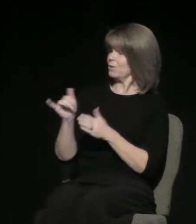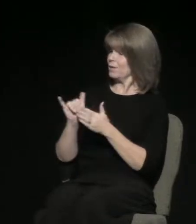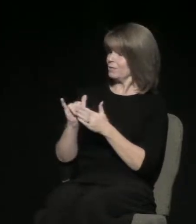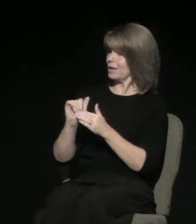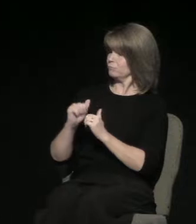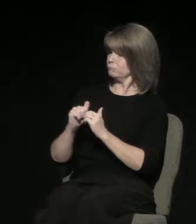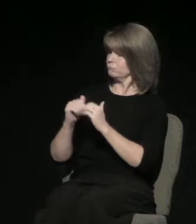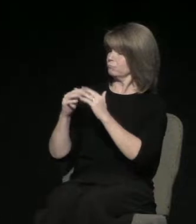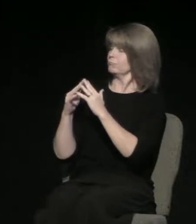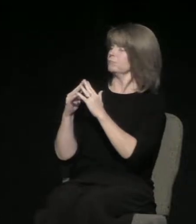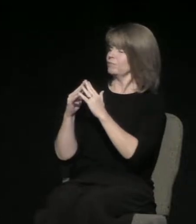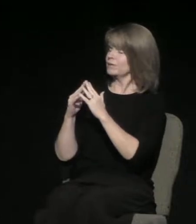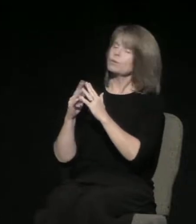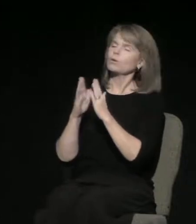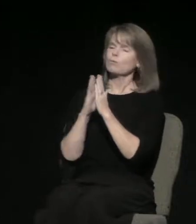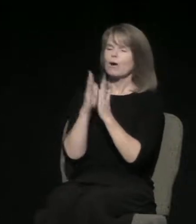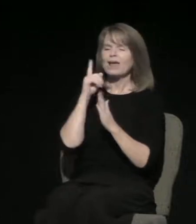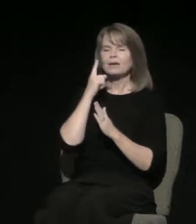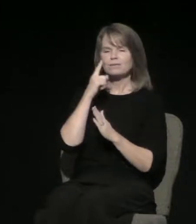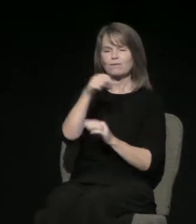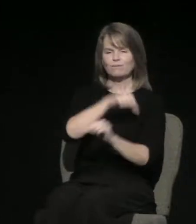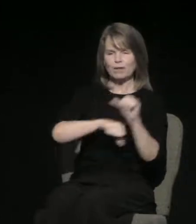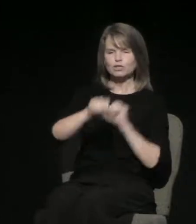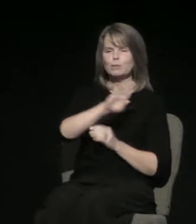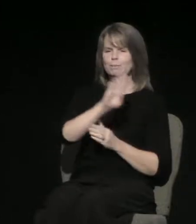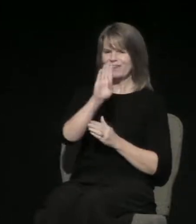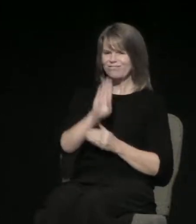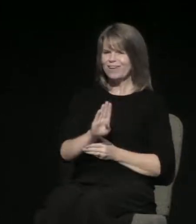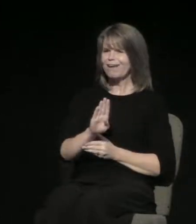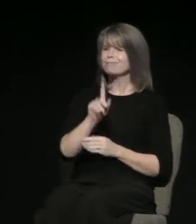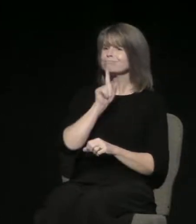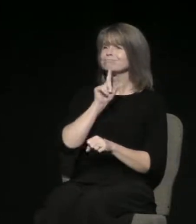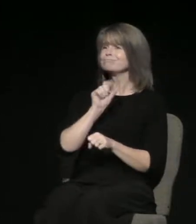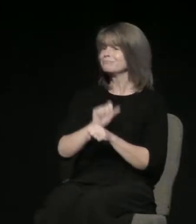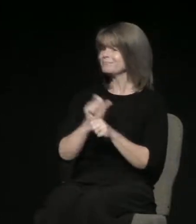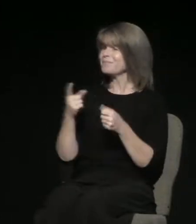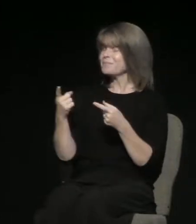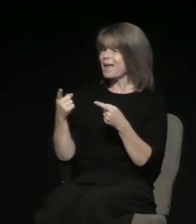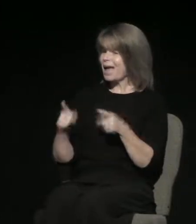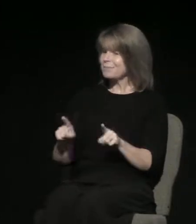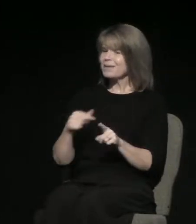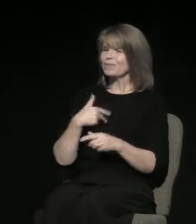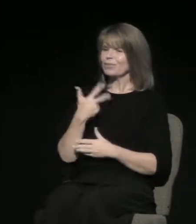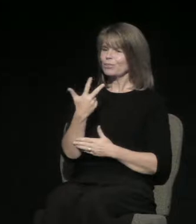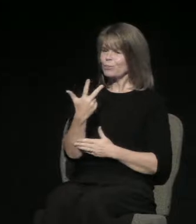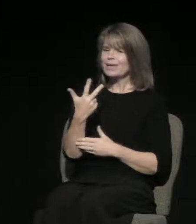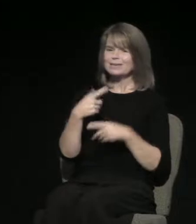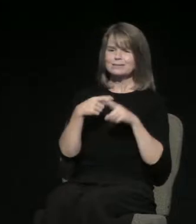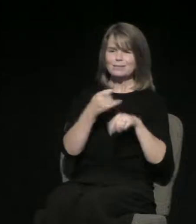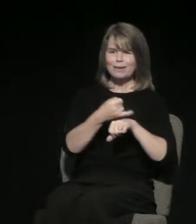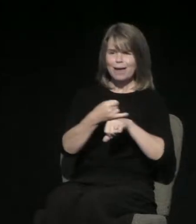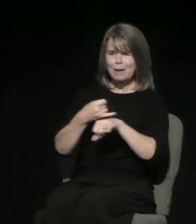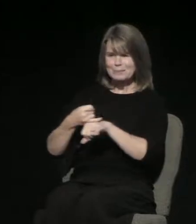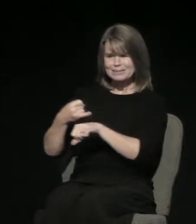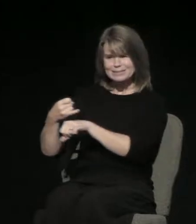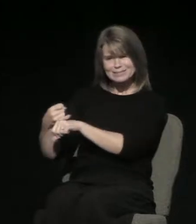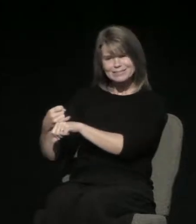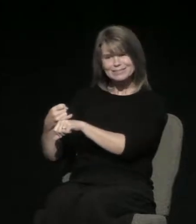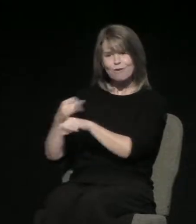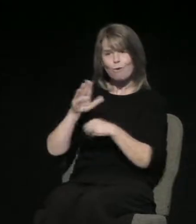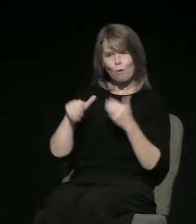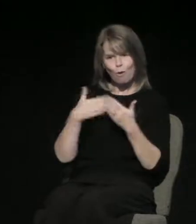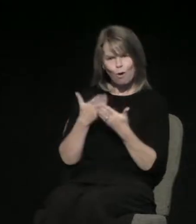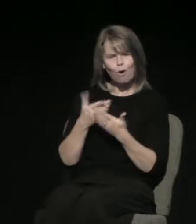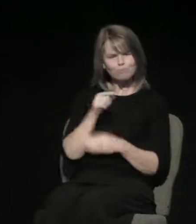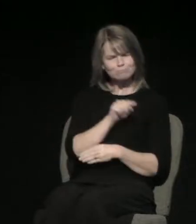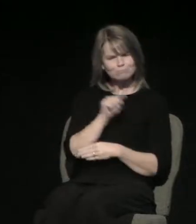Fellowship Bentonville And it's all come to be We have three different campuses now And all